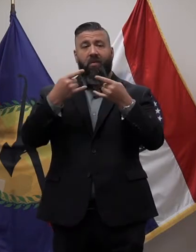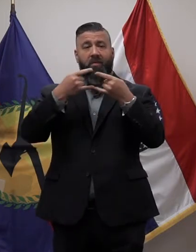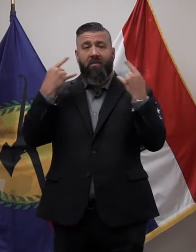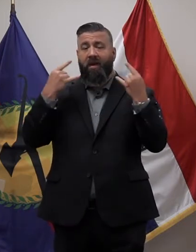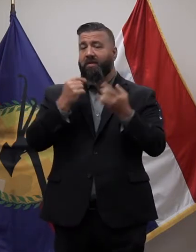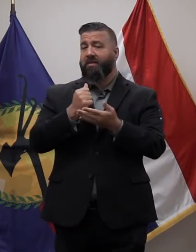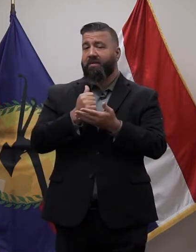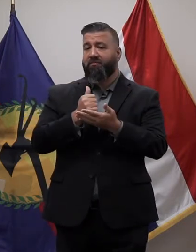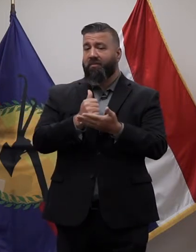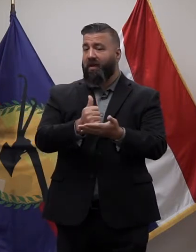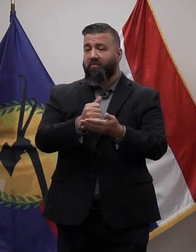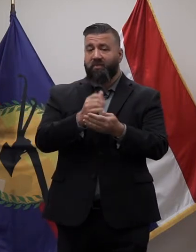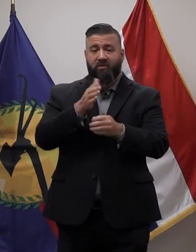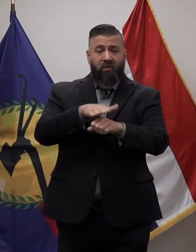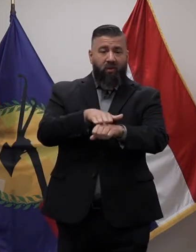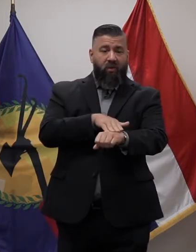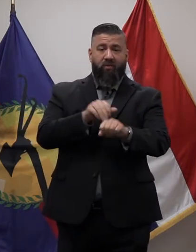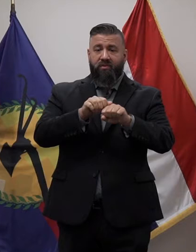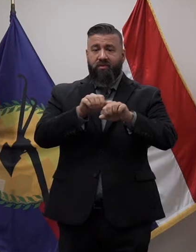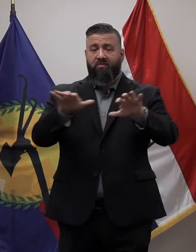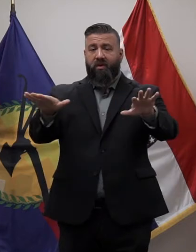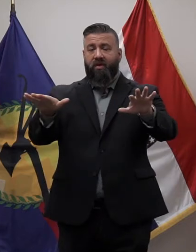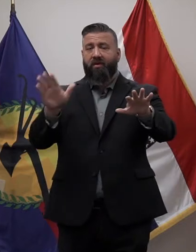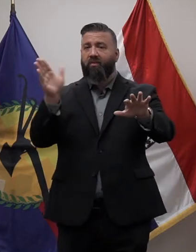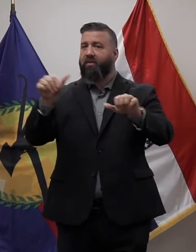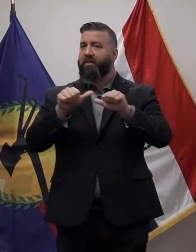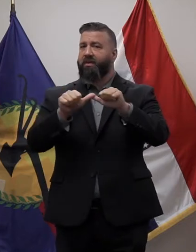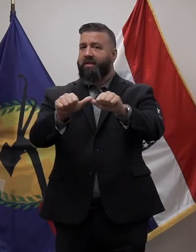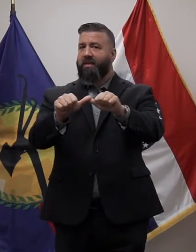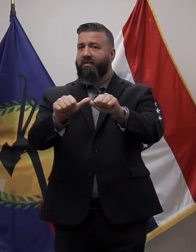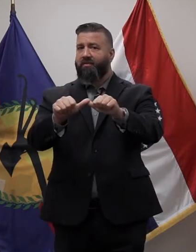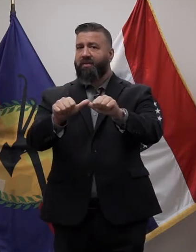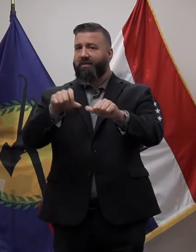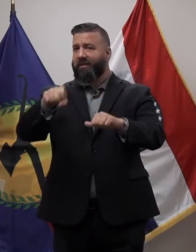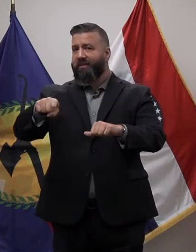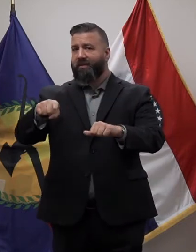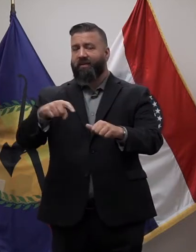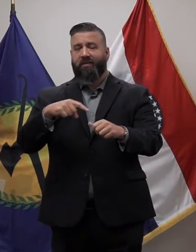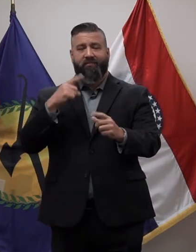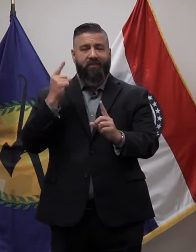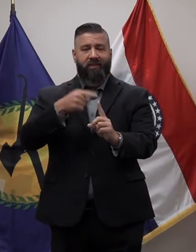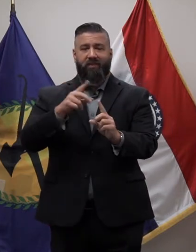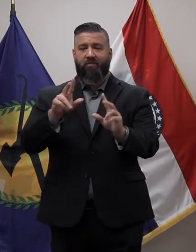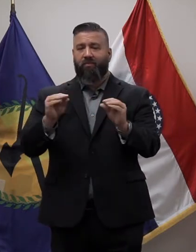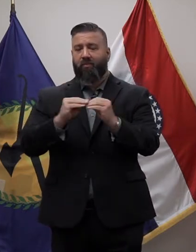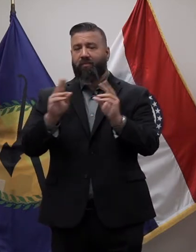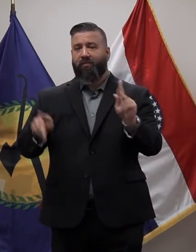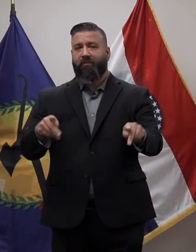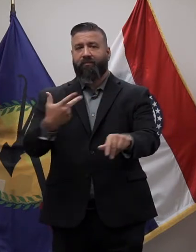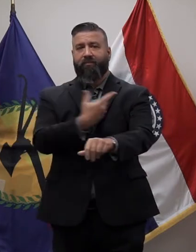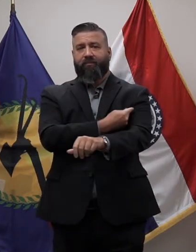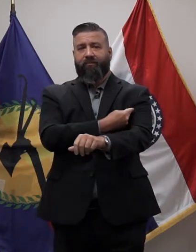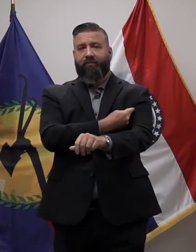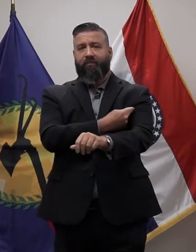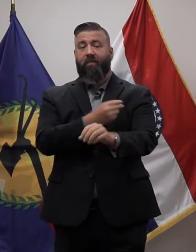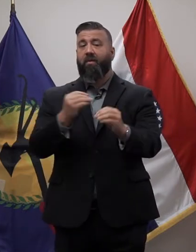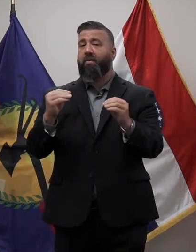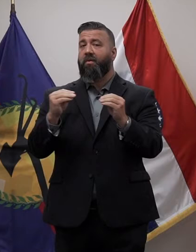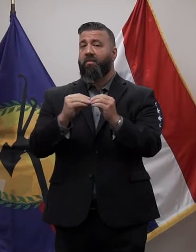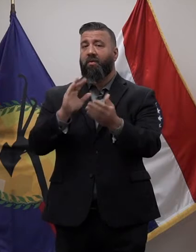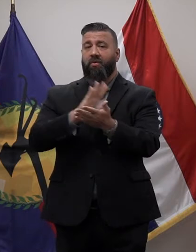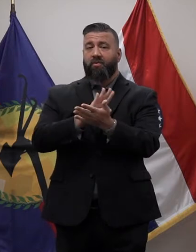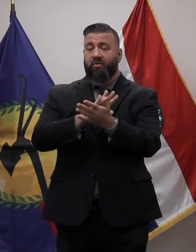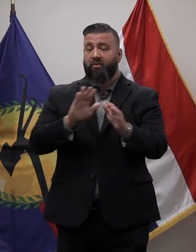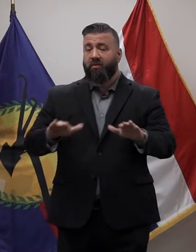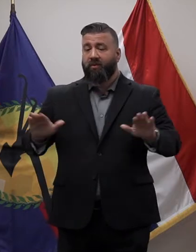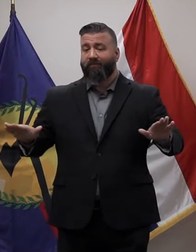of the virus, and masks continue to be necessary until more people get vaccinated. Many of our school-aged children are not yet